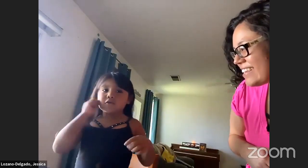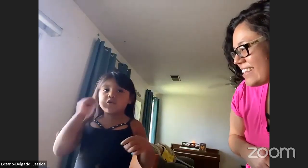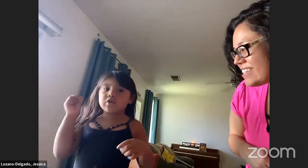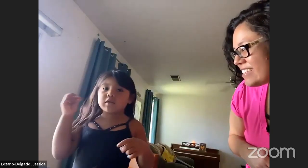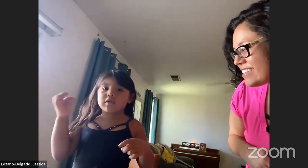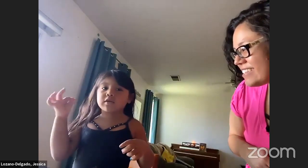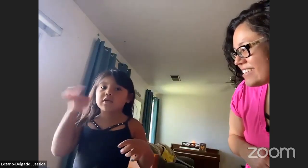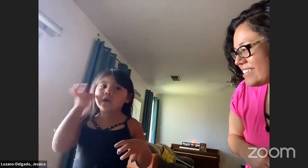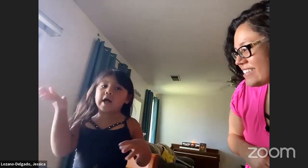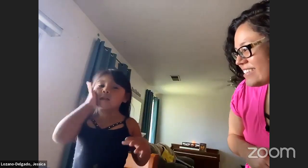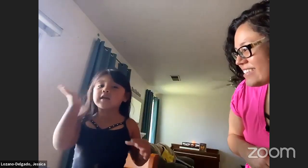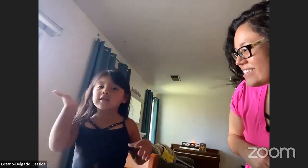Banana.